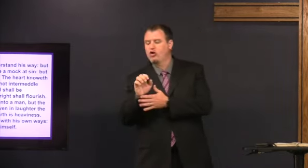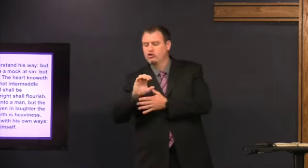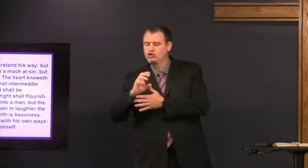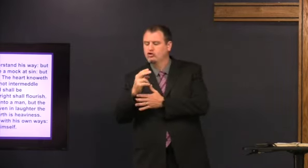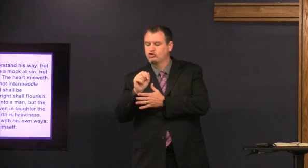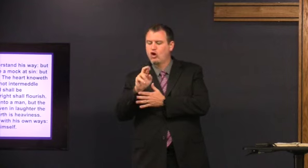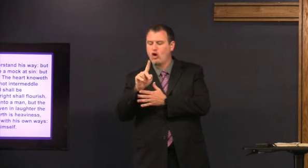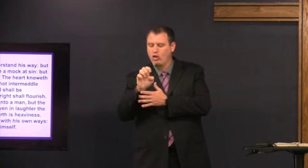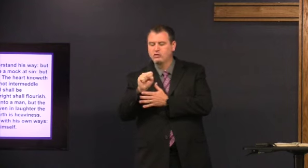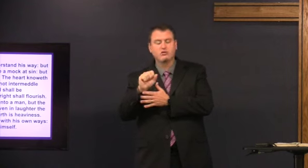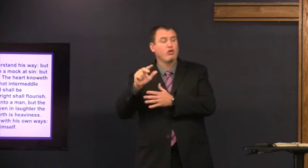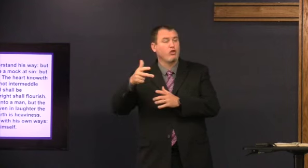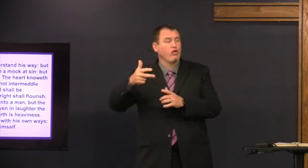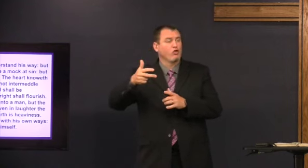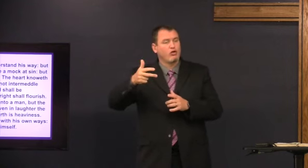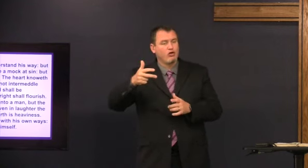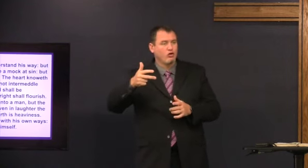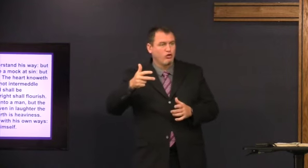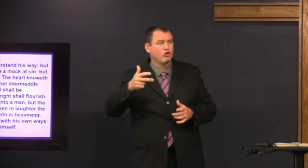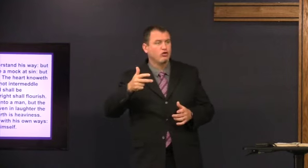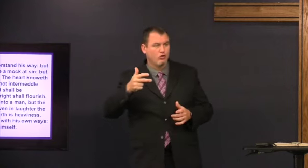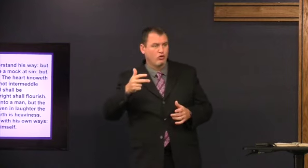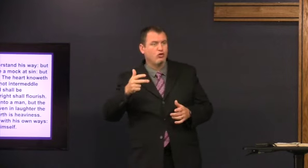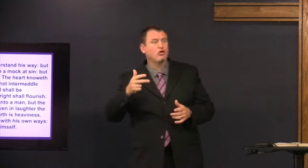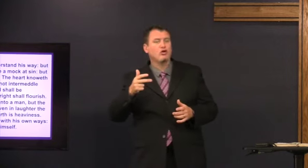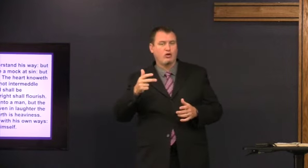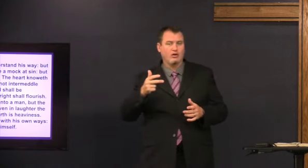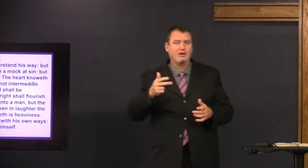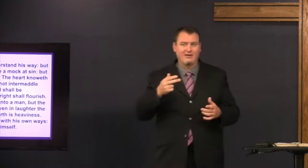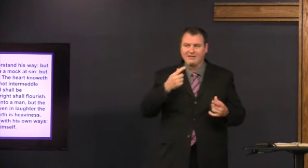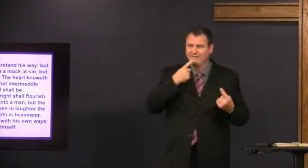King Charles III.